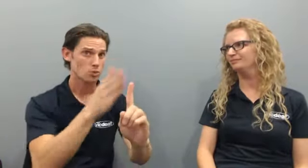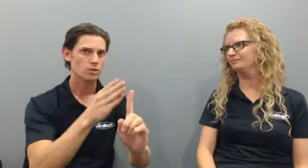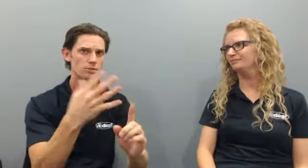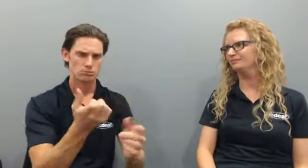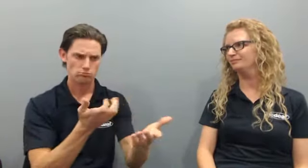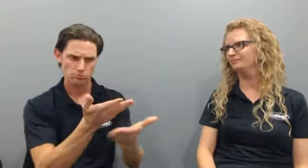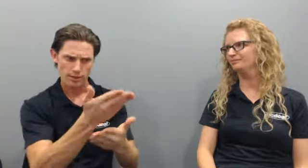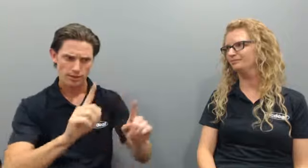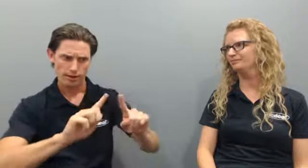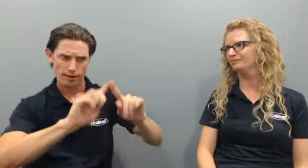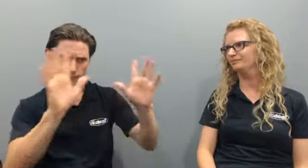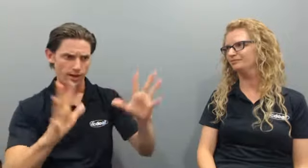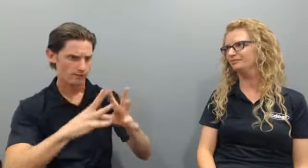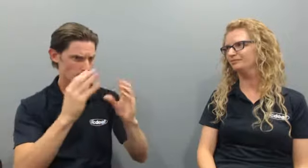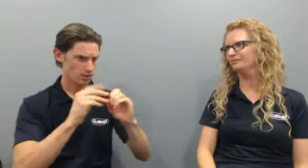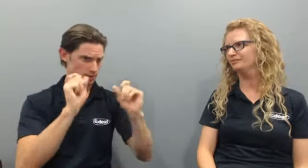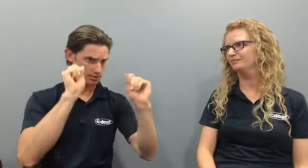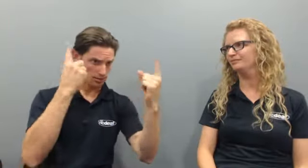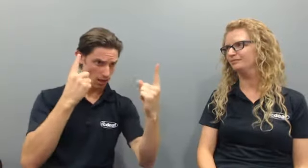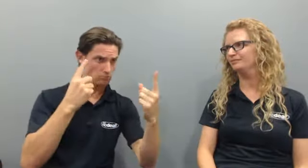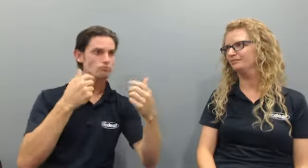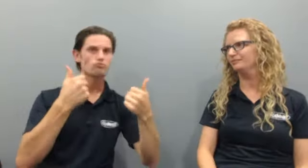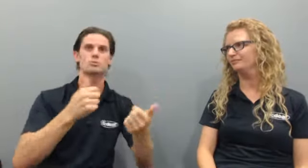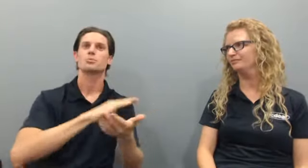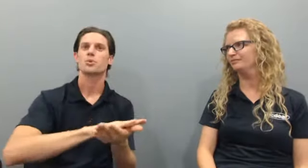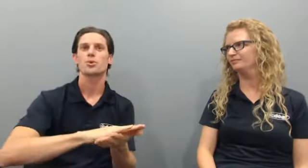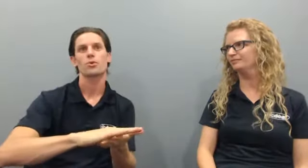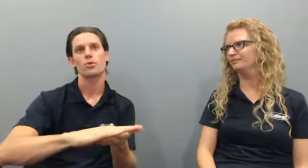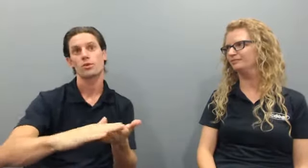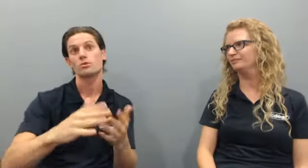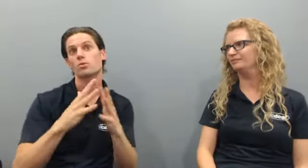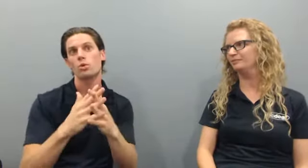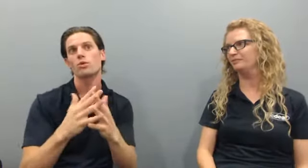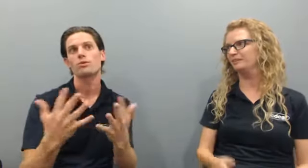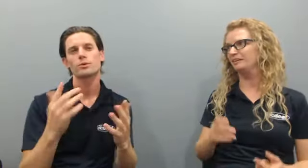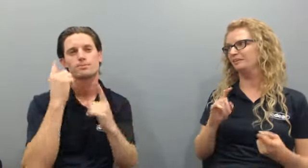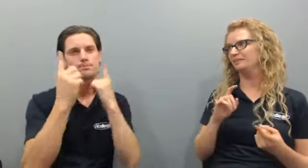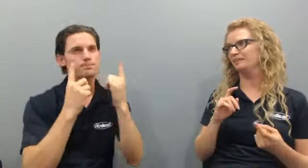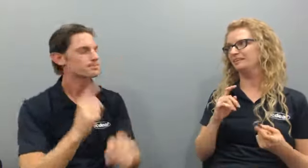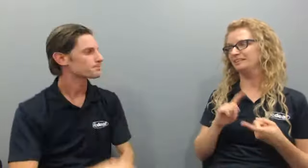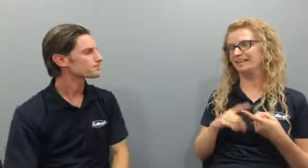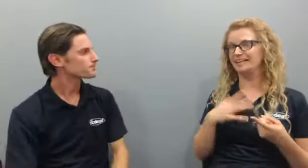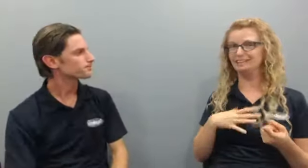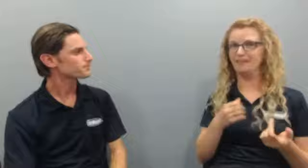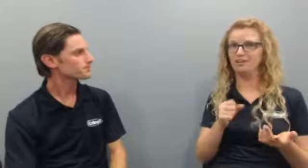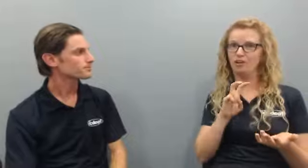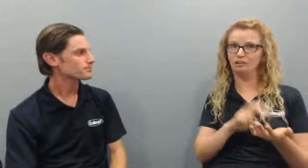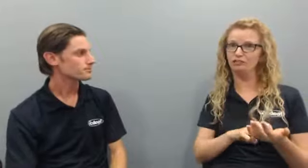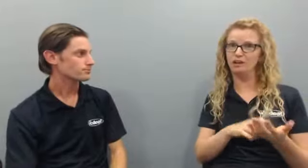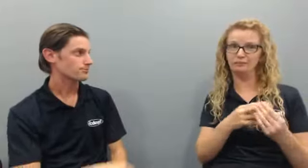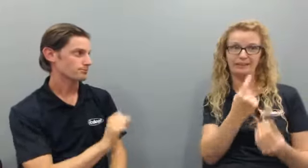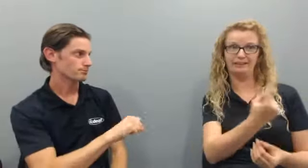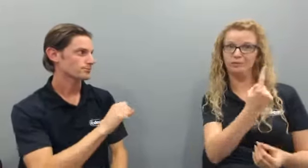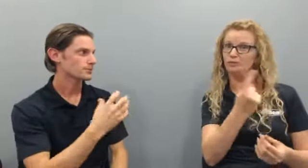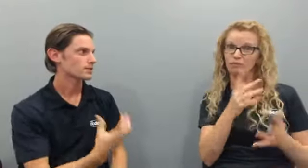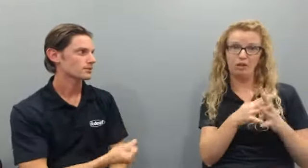that there are issues later on down the track. You need to ensure everyone's on the same page and that everything is clear. You need to make